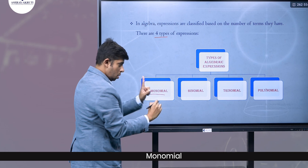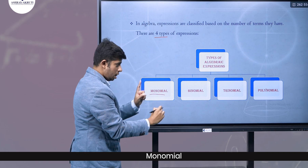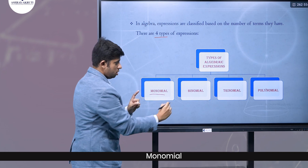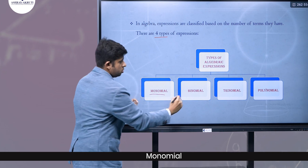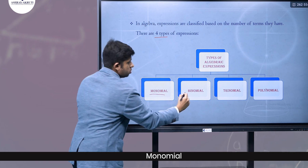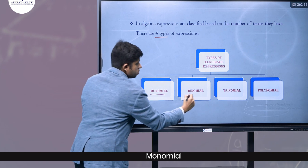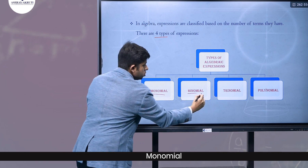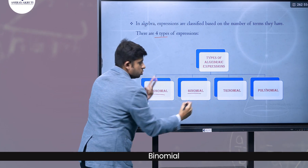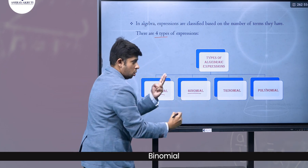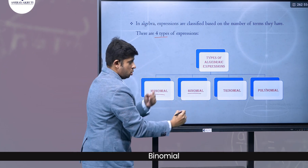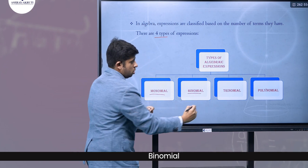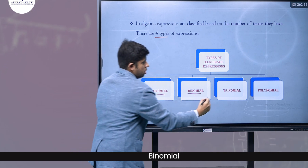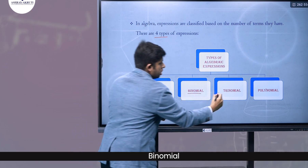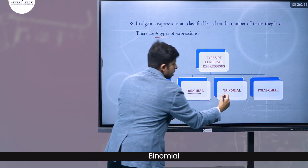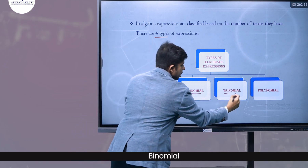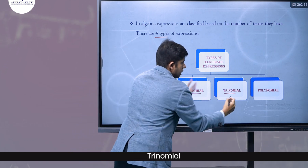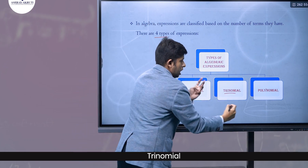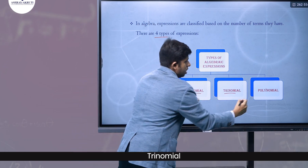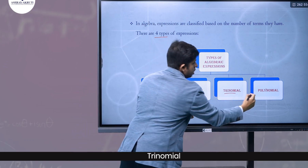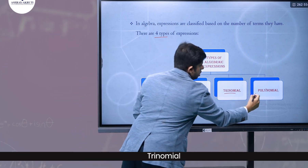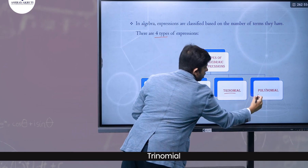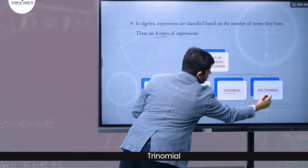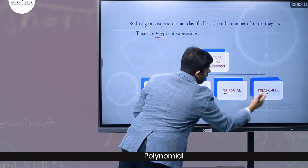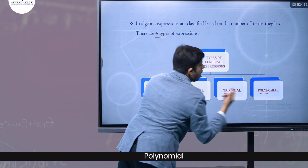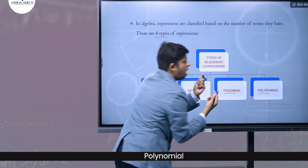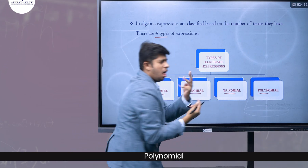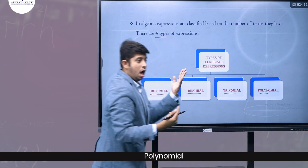monomial, binomial, trinomial, polynomial.